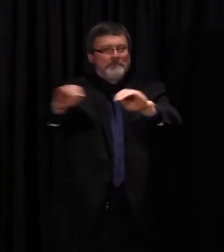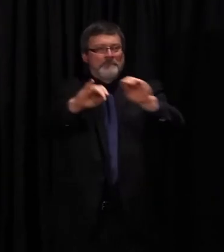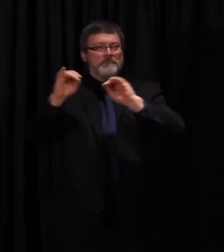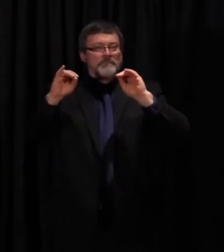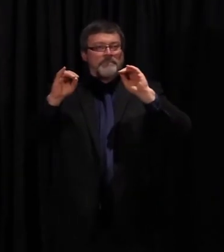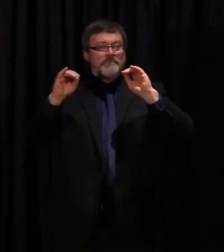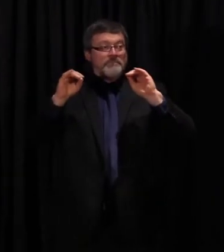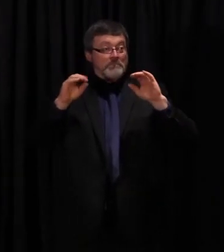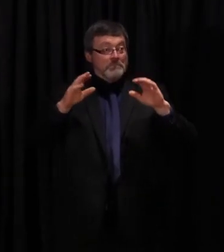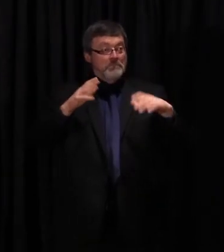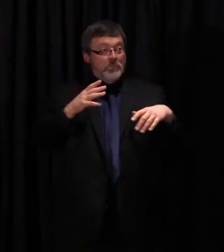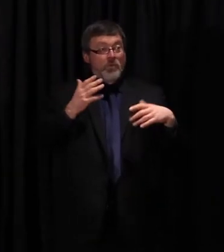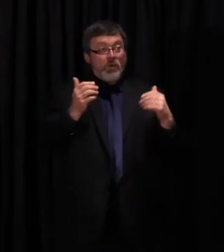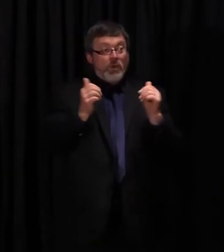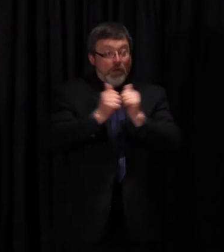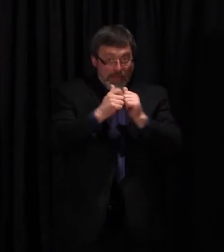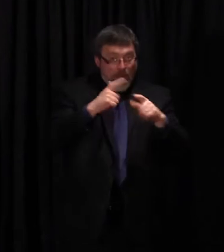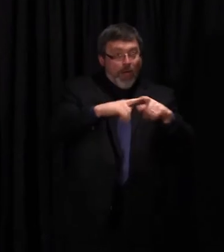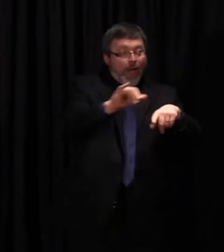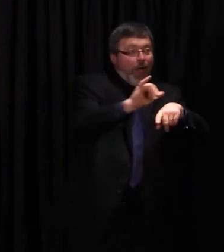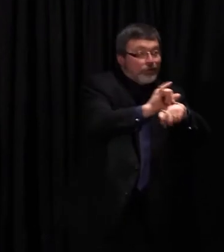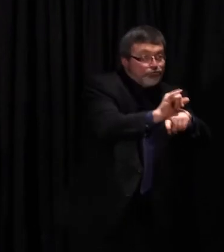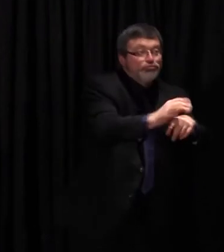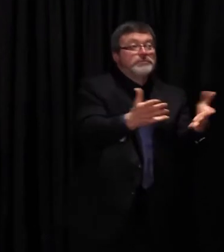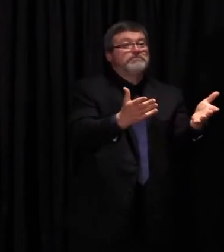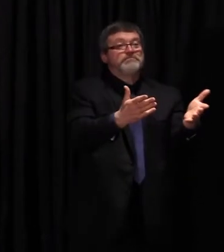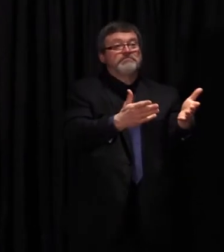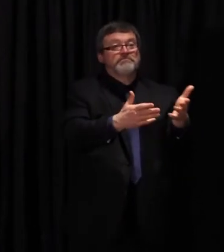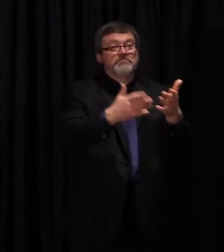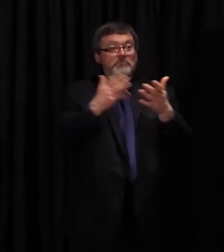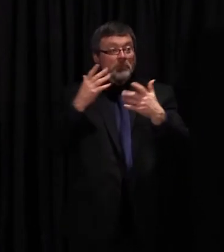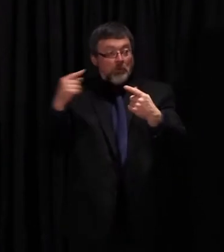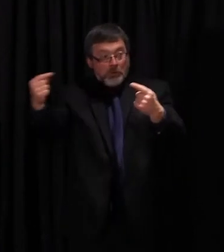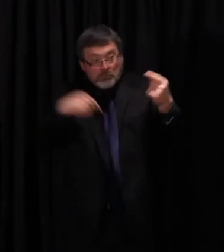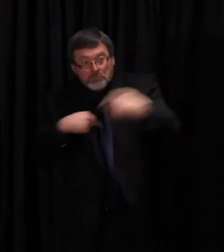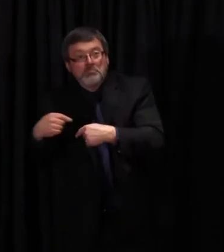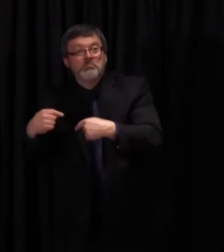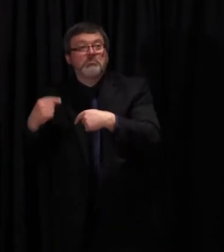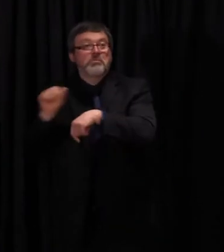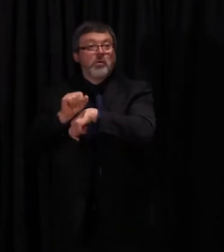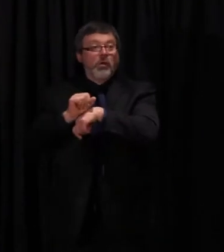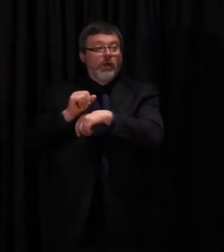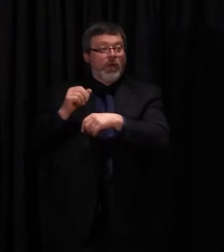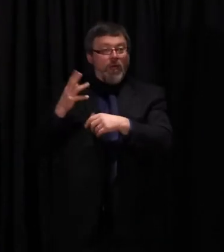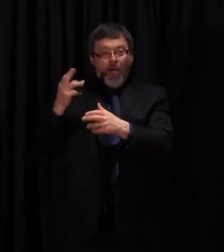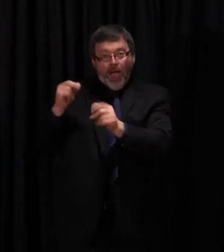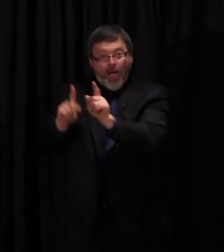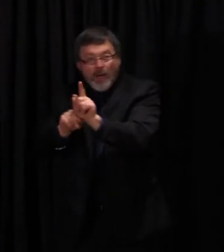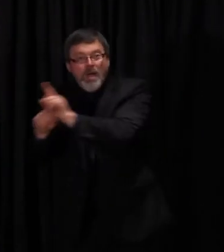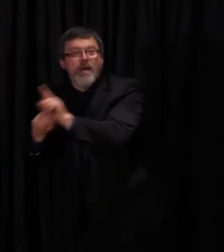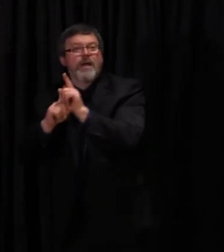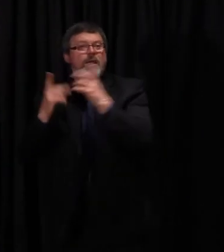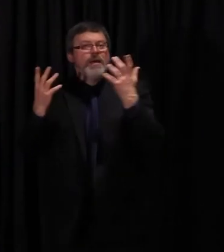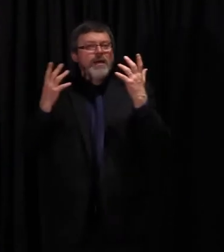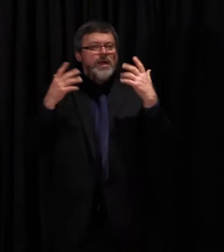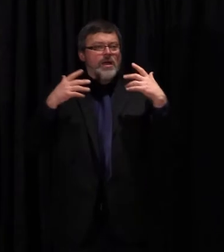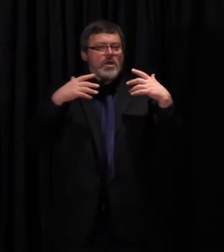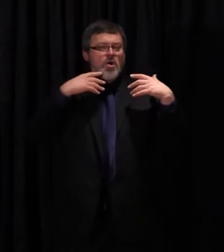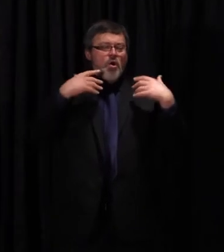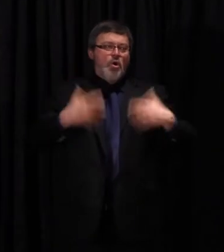First, our internship, returnship, and apprenticeship programs have been incredibly